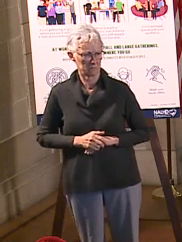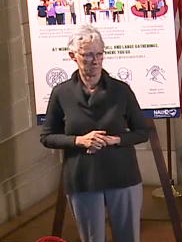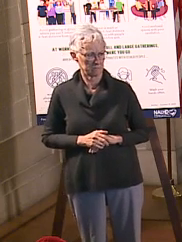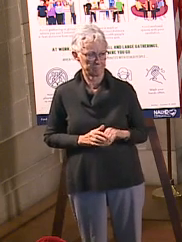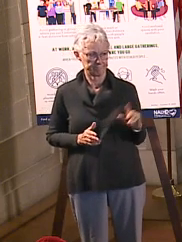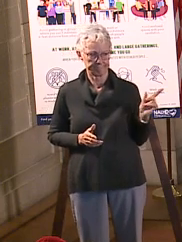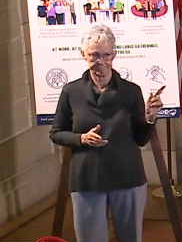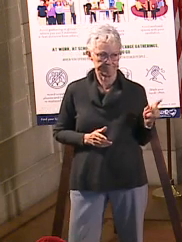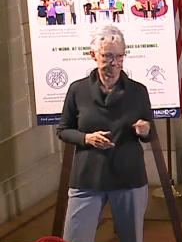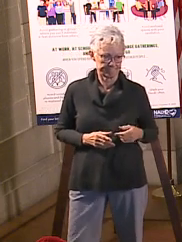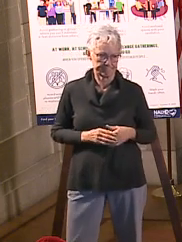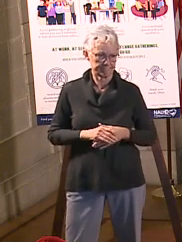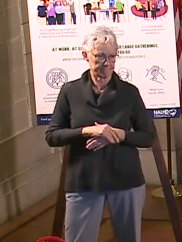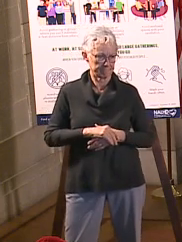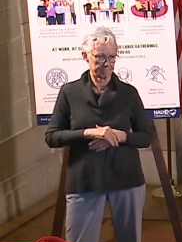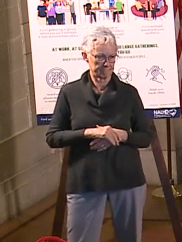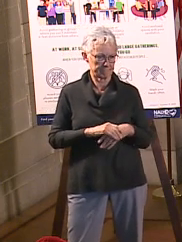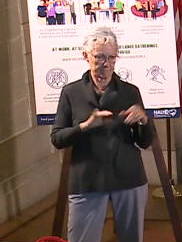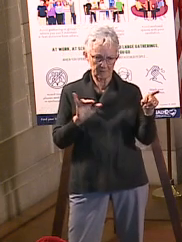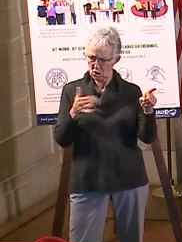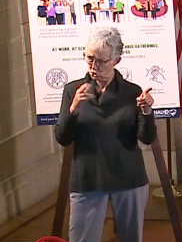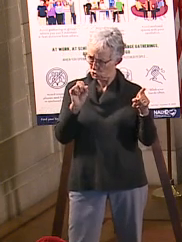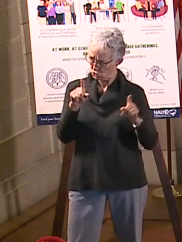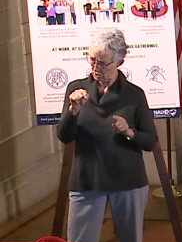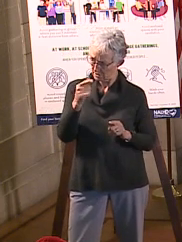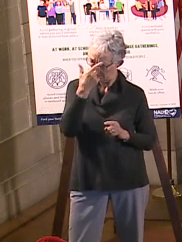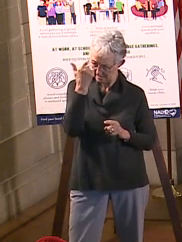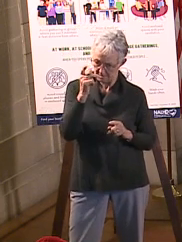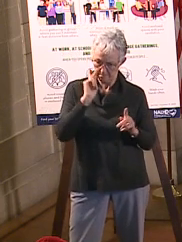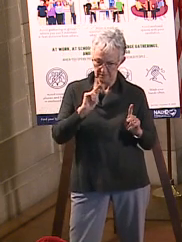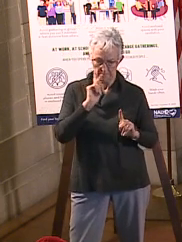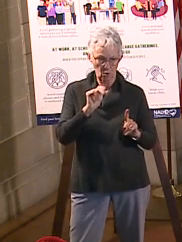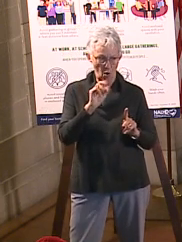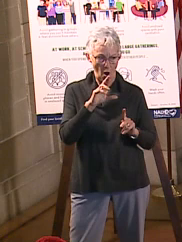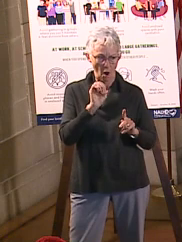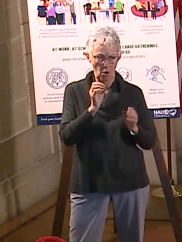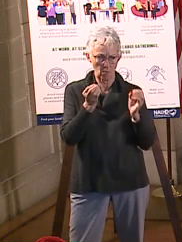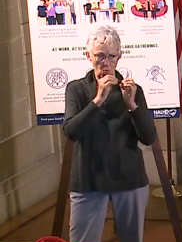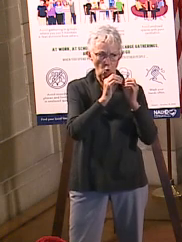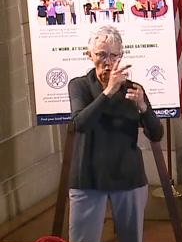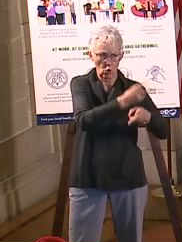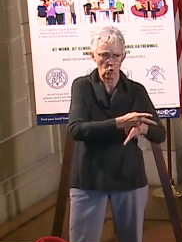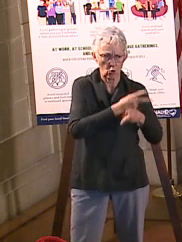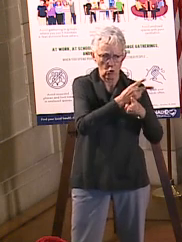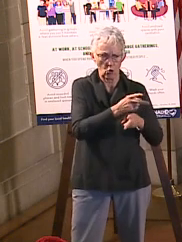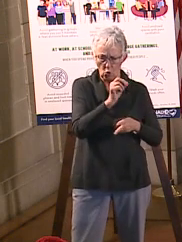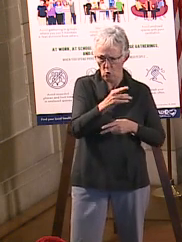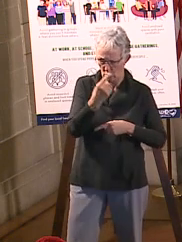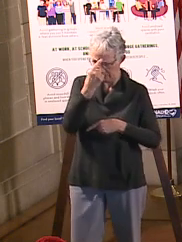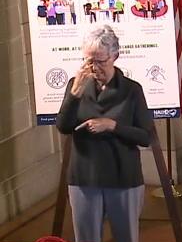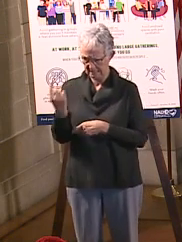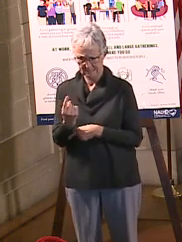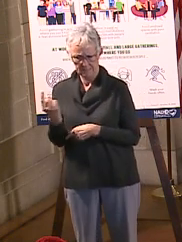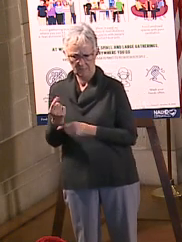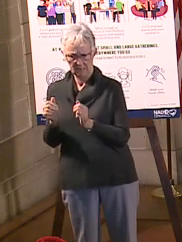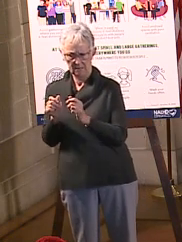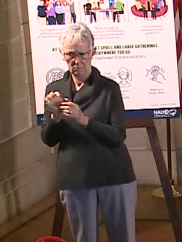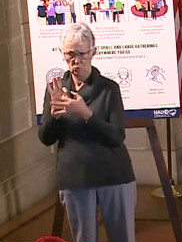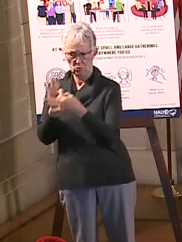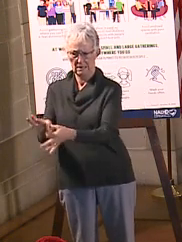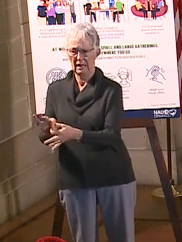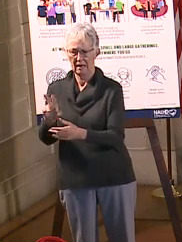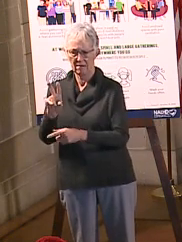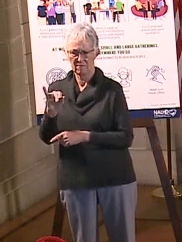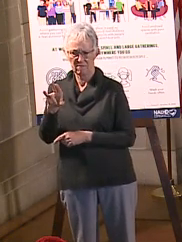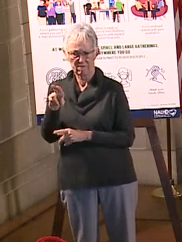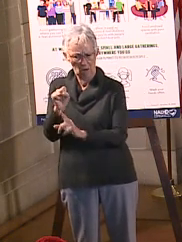and cases rates down? Is it just because people are taking precautions? Do you think there's something going on with the virus now, or what? So I think that there's a couple of things. So